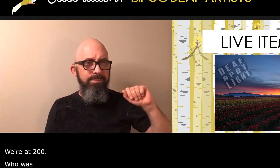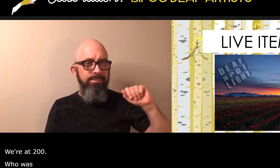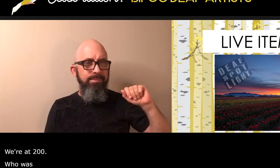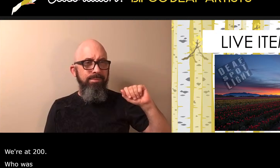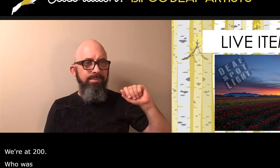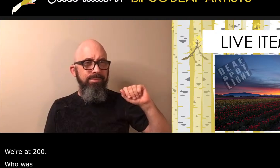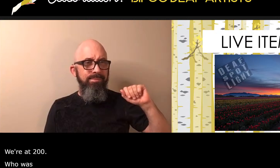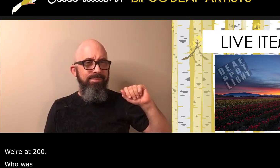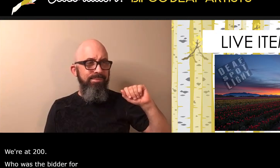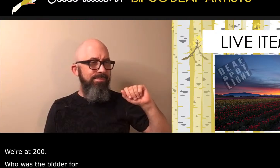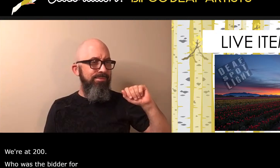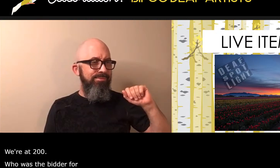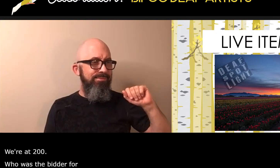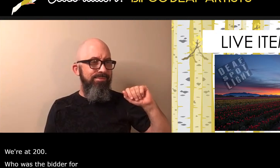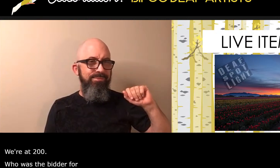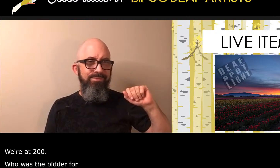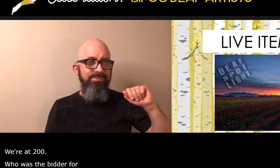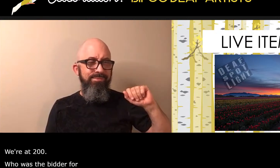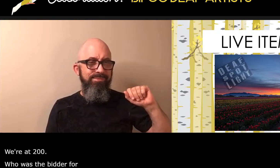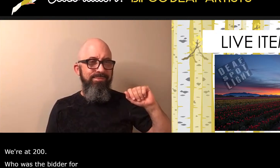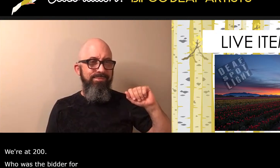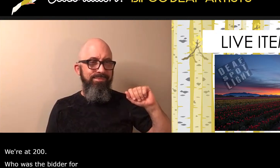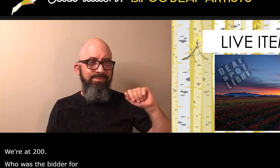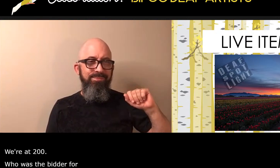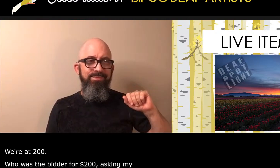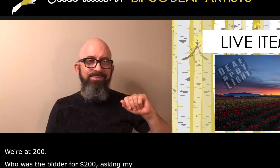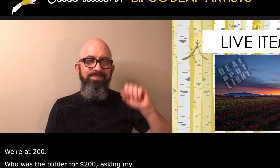Asking my team.